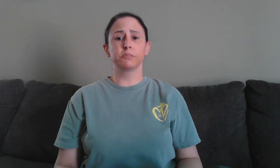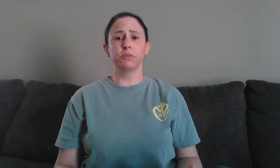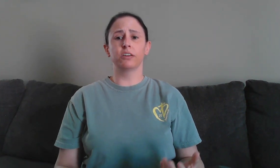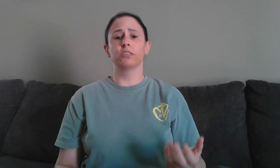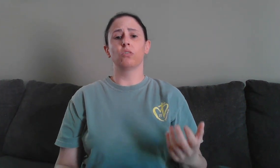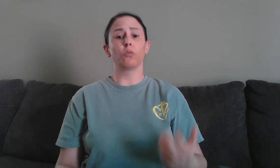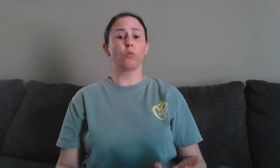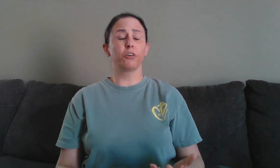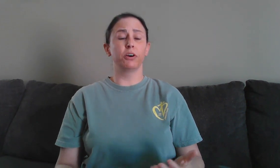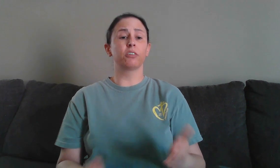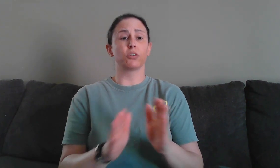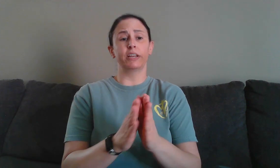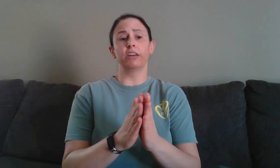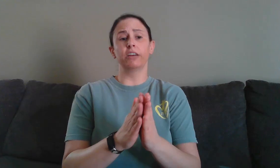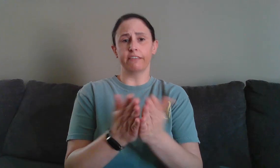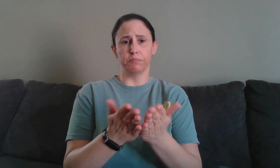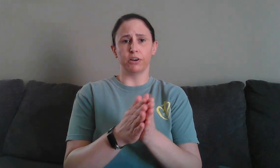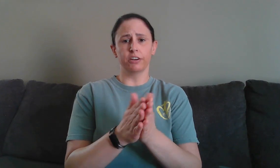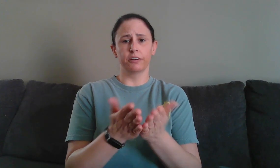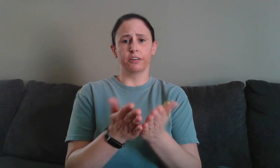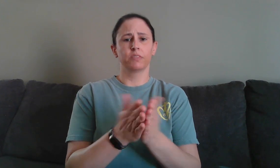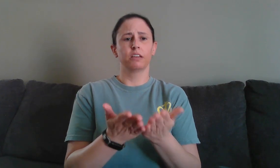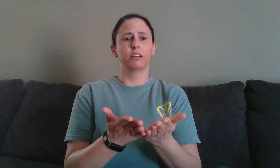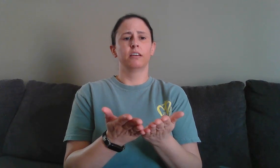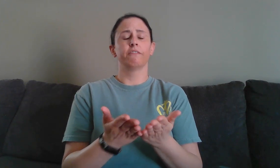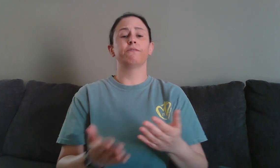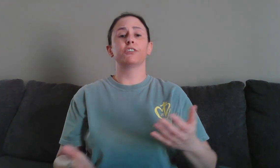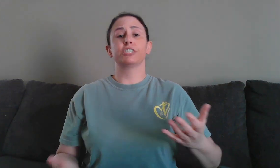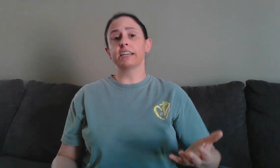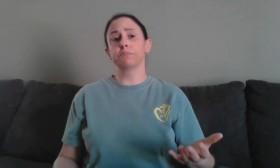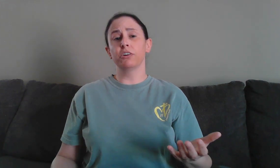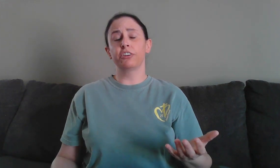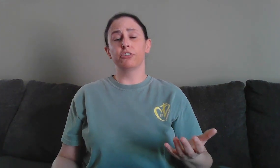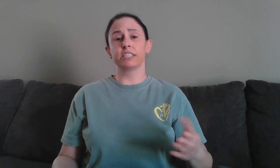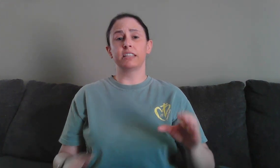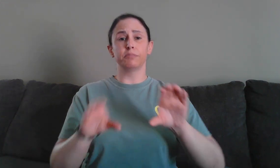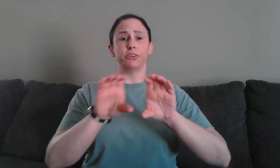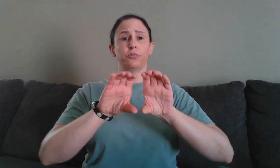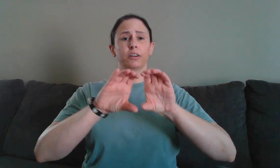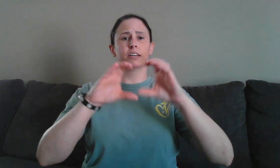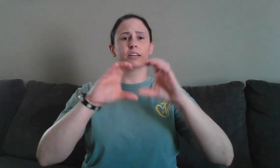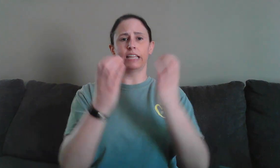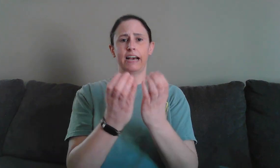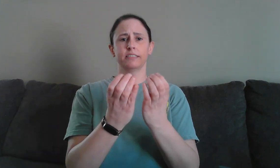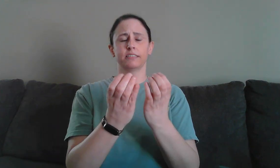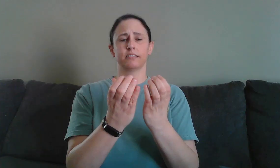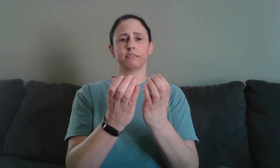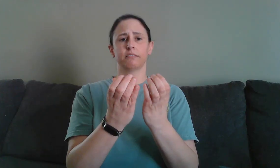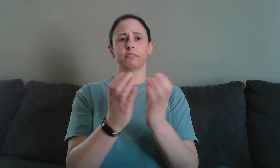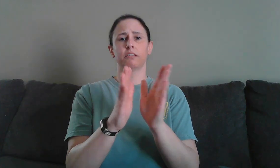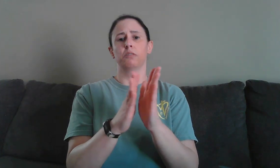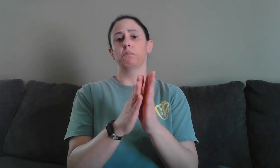Textbook or workbook, so we know the sign for book. For textbook, you'll see them do class